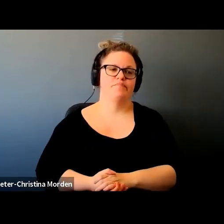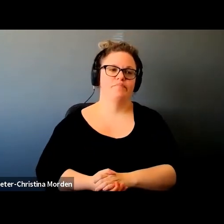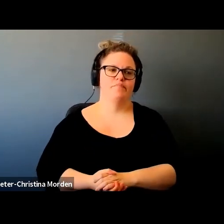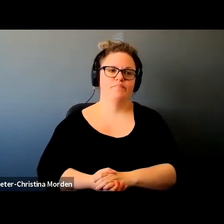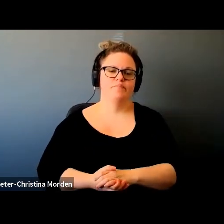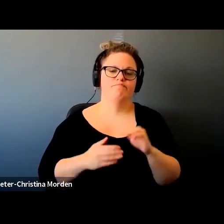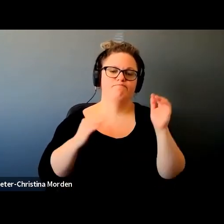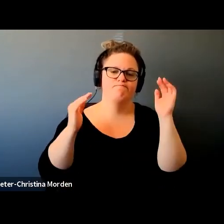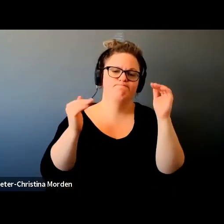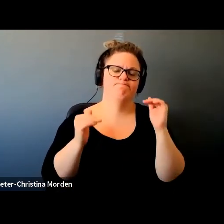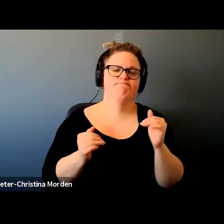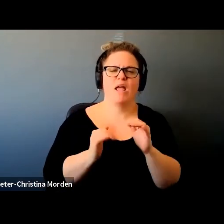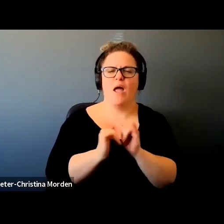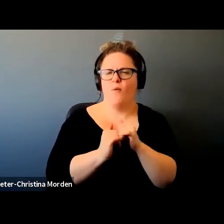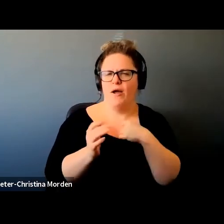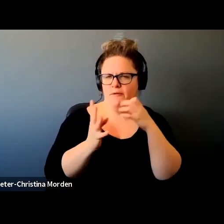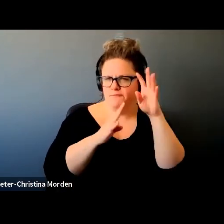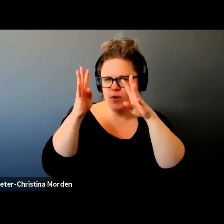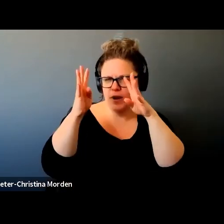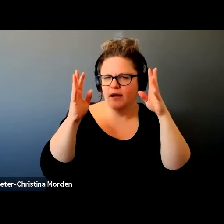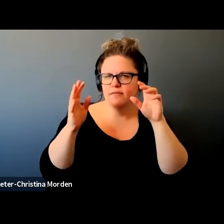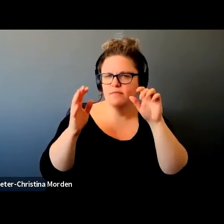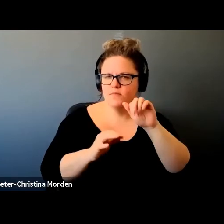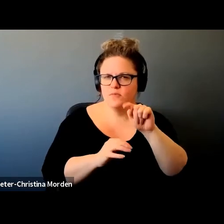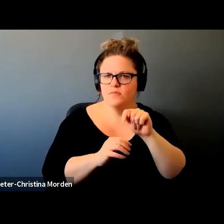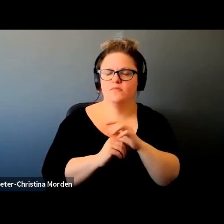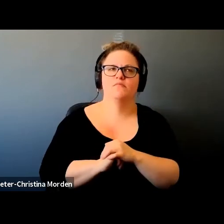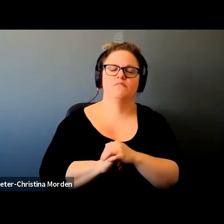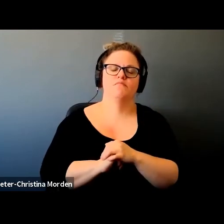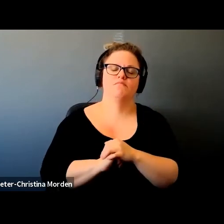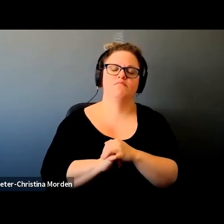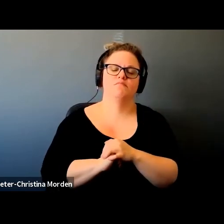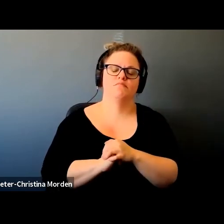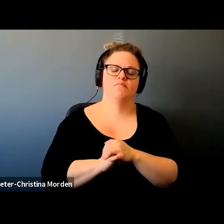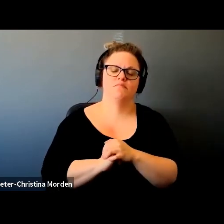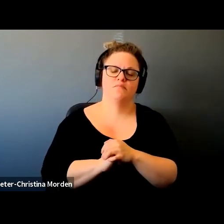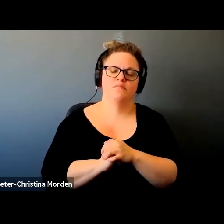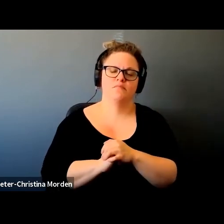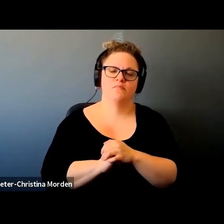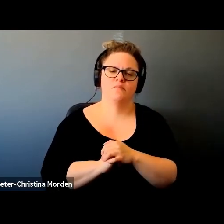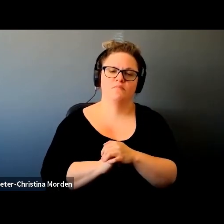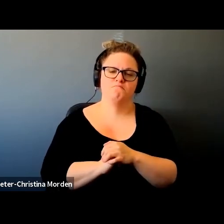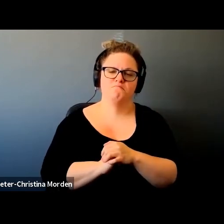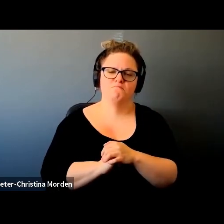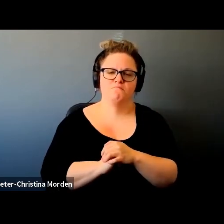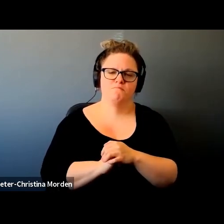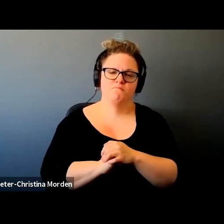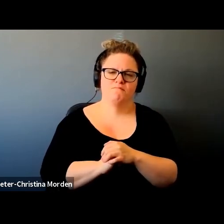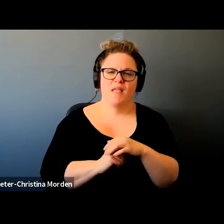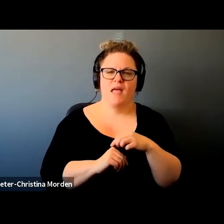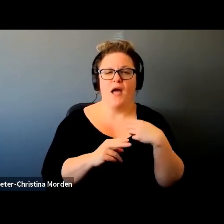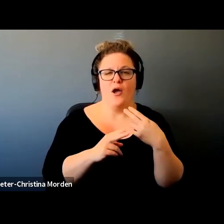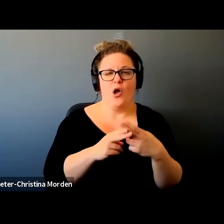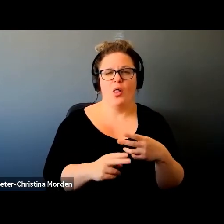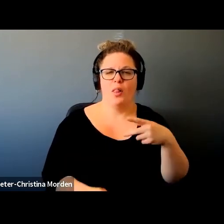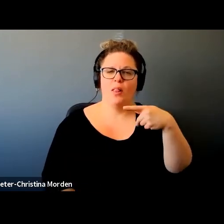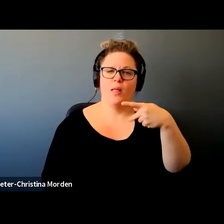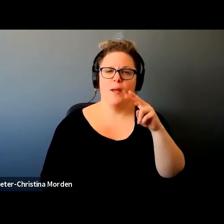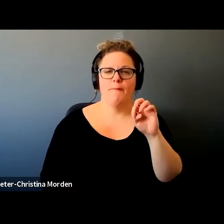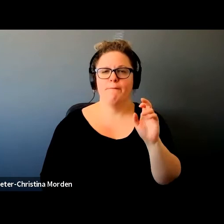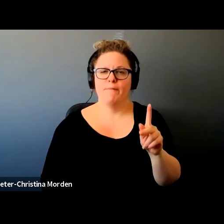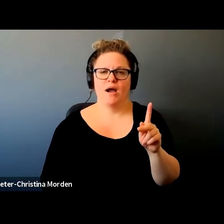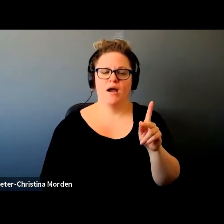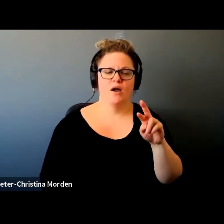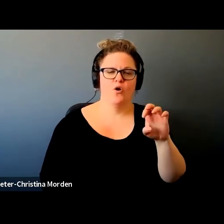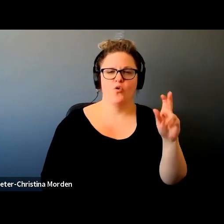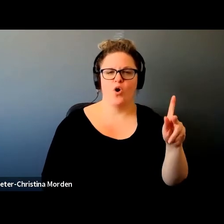creating. And one is I kind of like to say it's like, there is something that I kind of refer to as the punk rock proof, which is sometimes